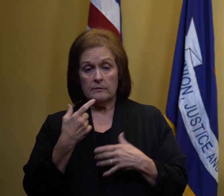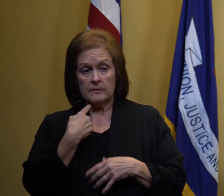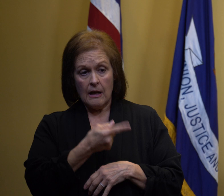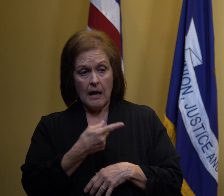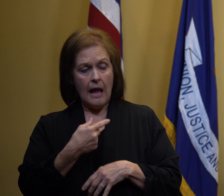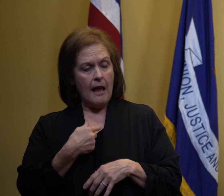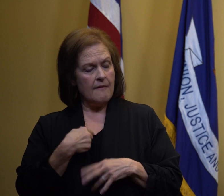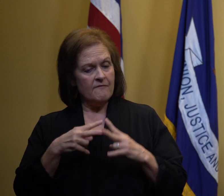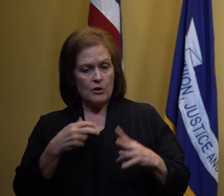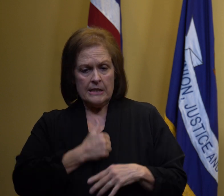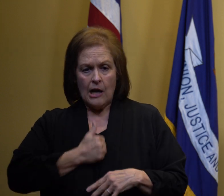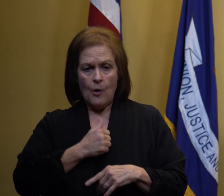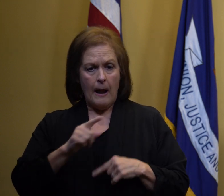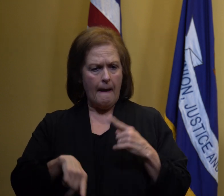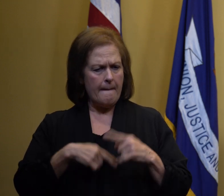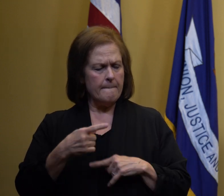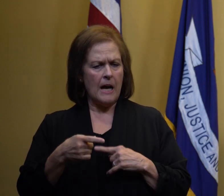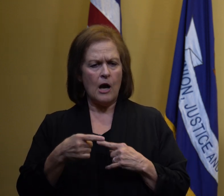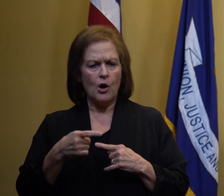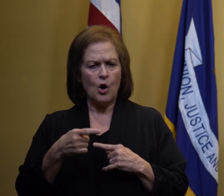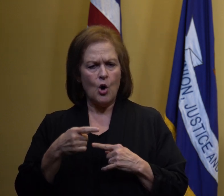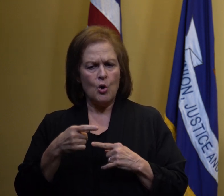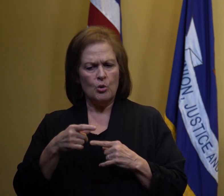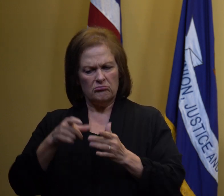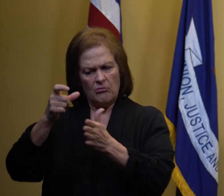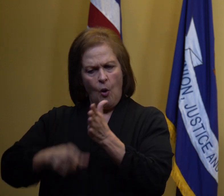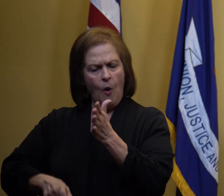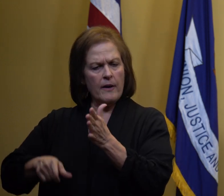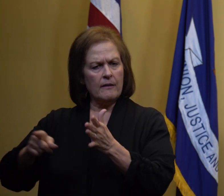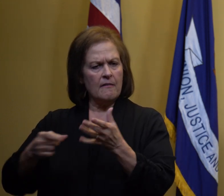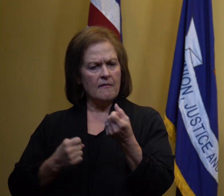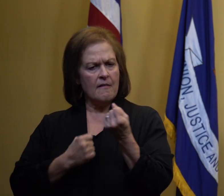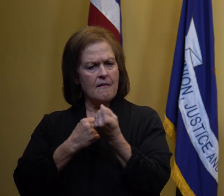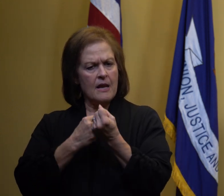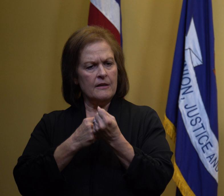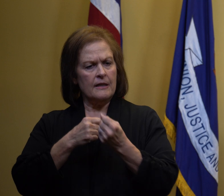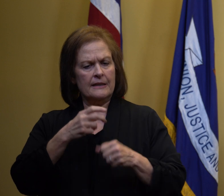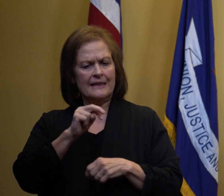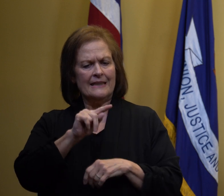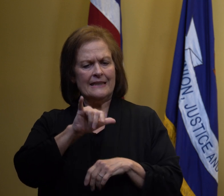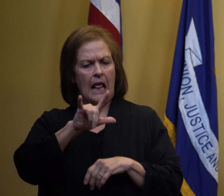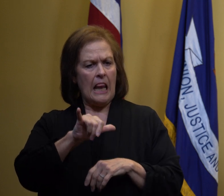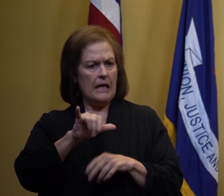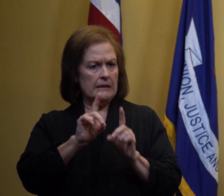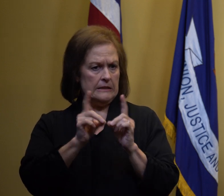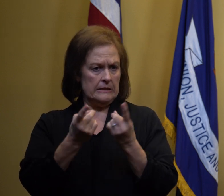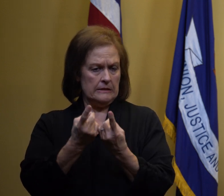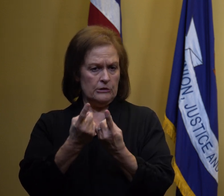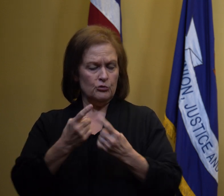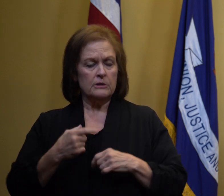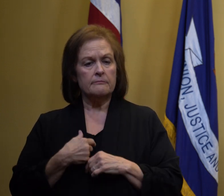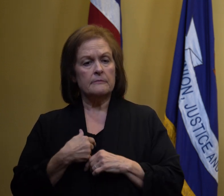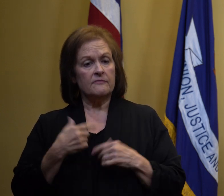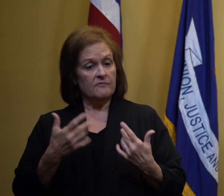how sorry I am about the tone of today's article in The Advocate about the Gentilly Resilience District. Although